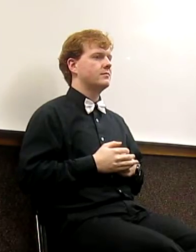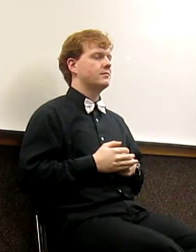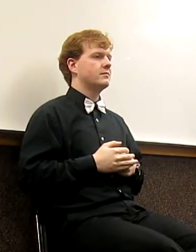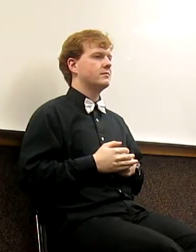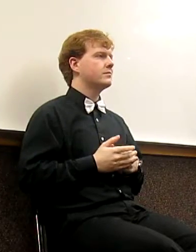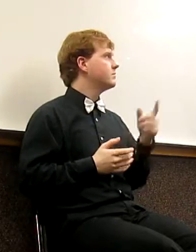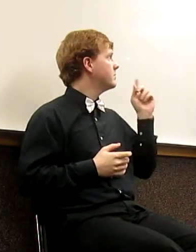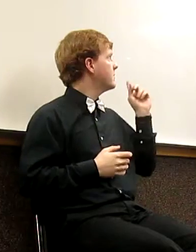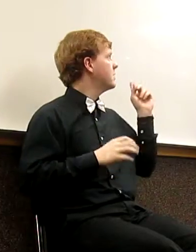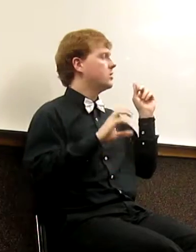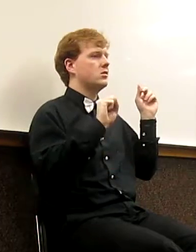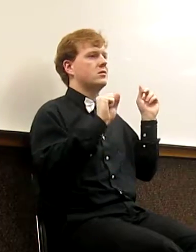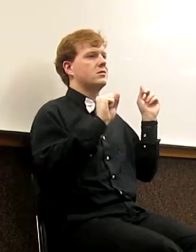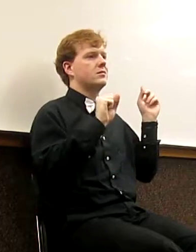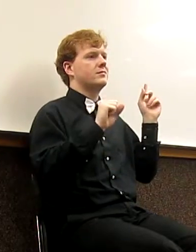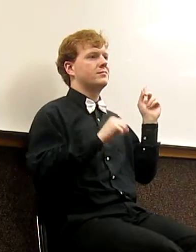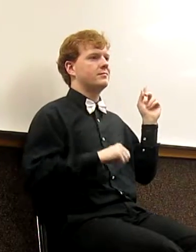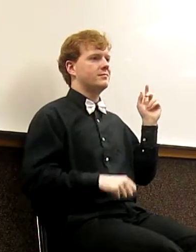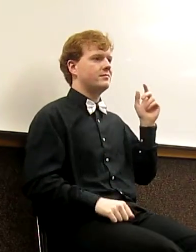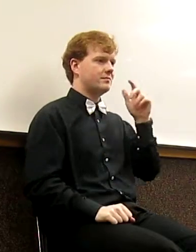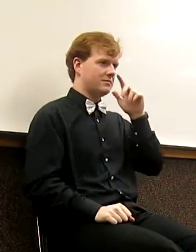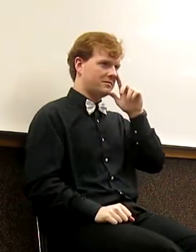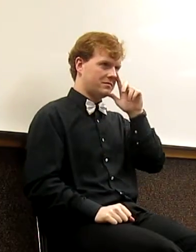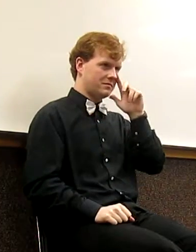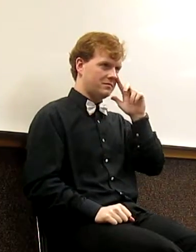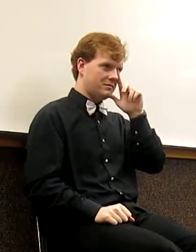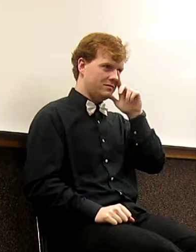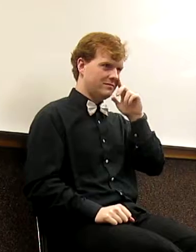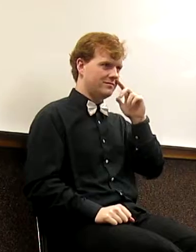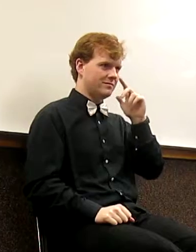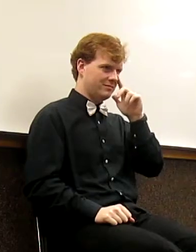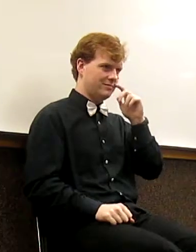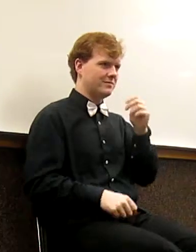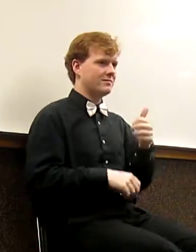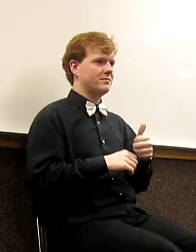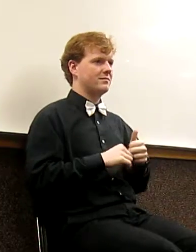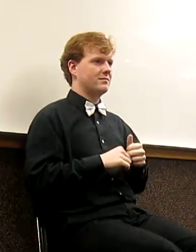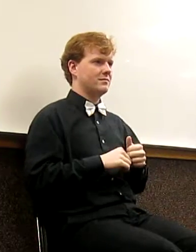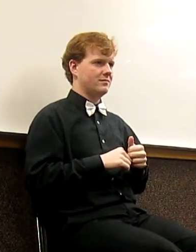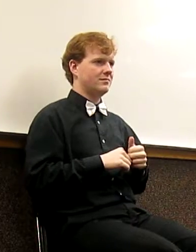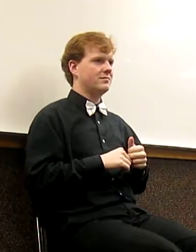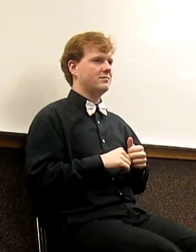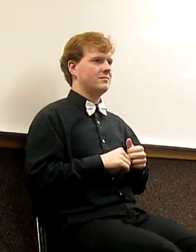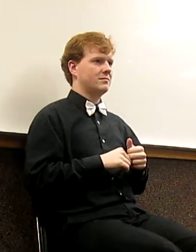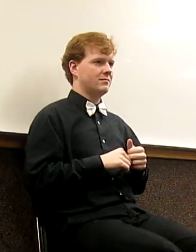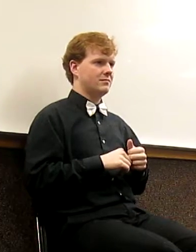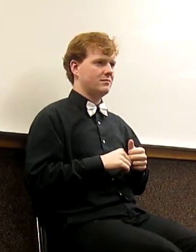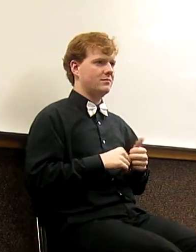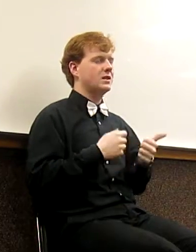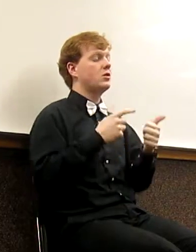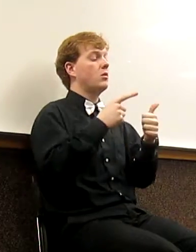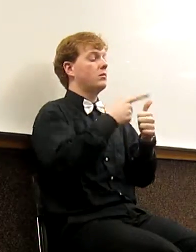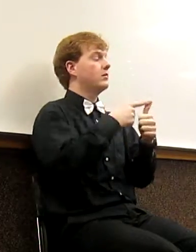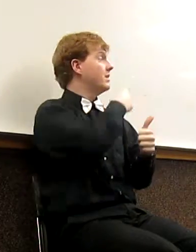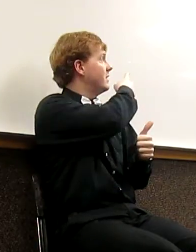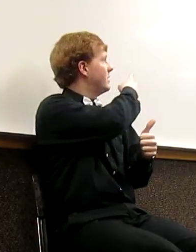a saturated fat cell. Right here we have an unsaturated fat cell. Okay, this cell right here, the